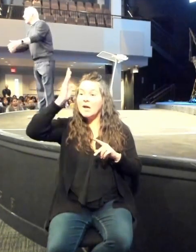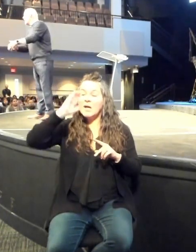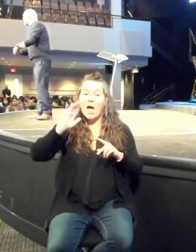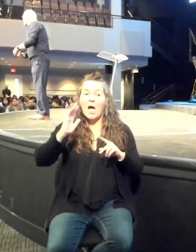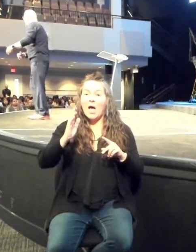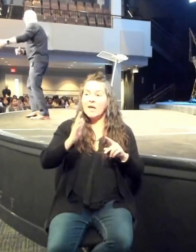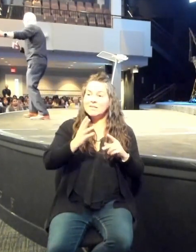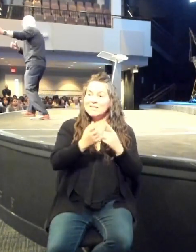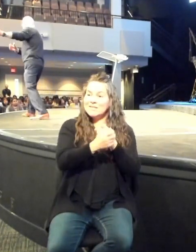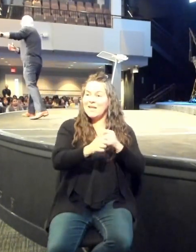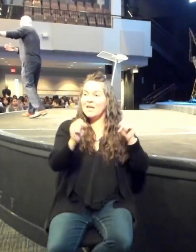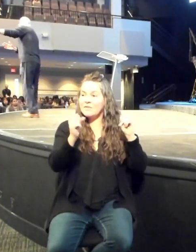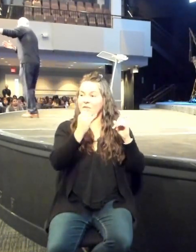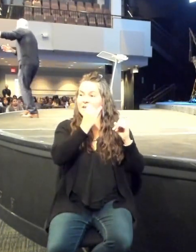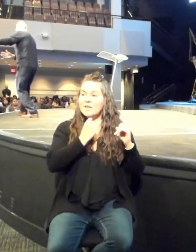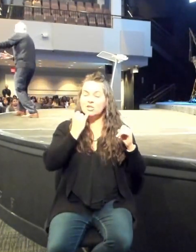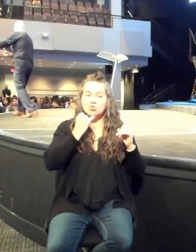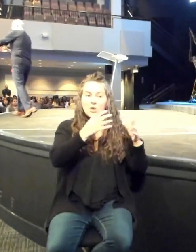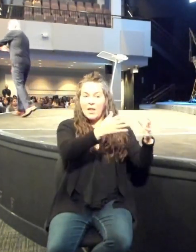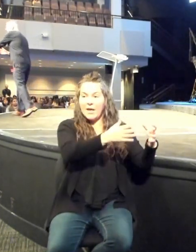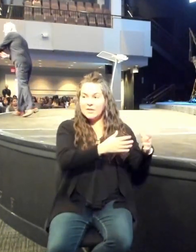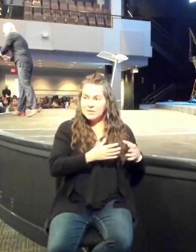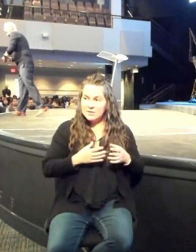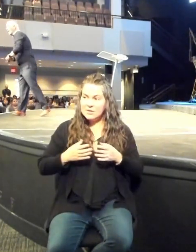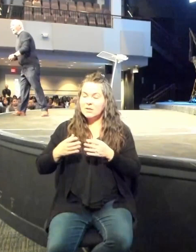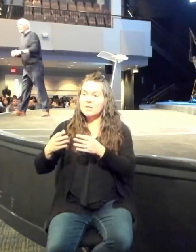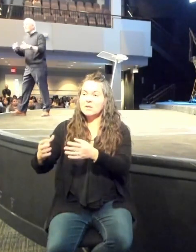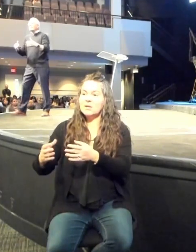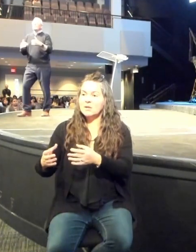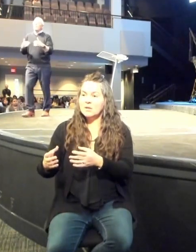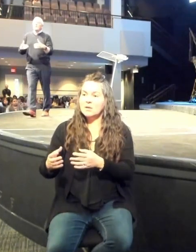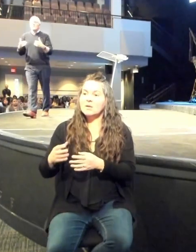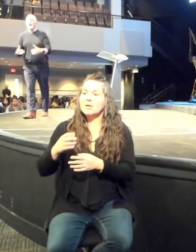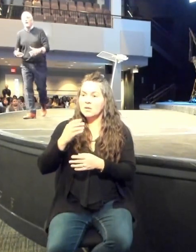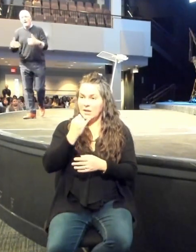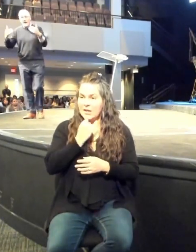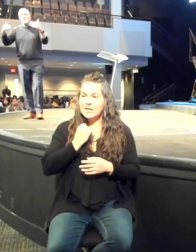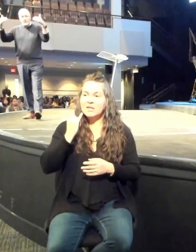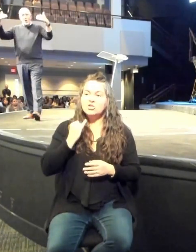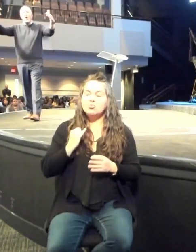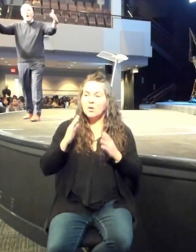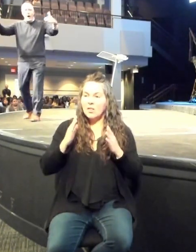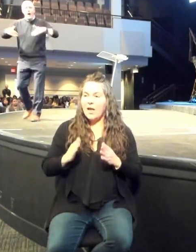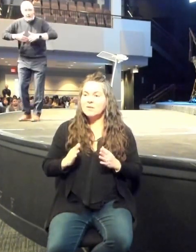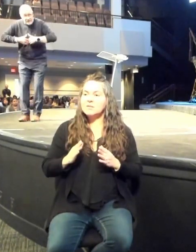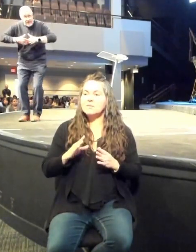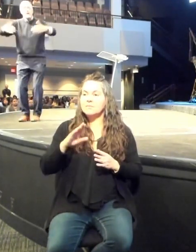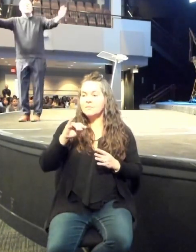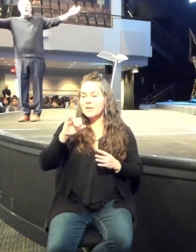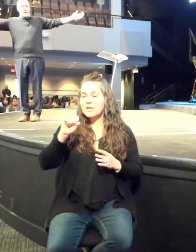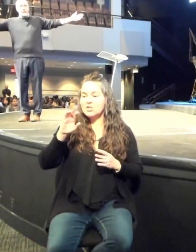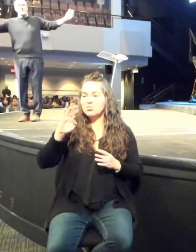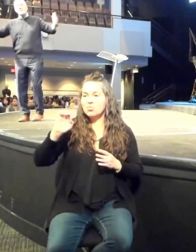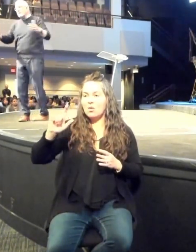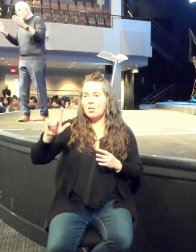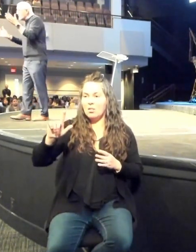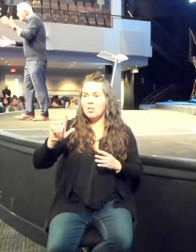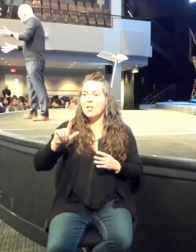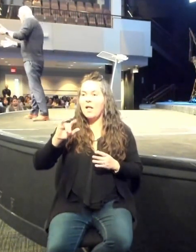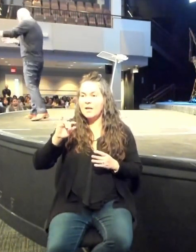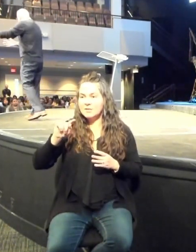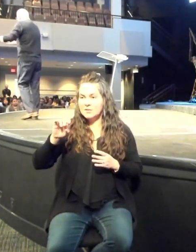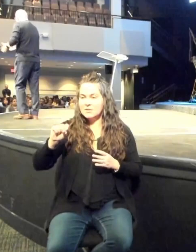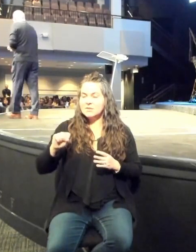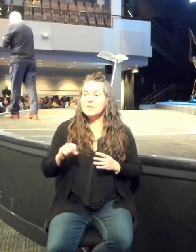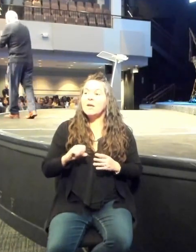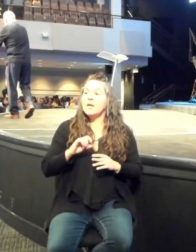Egyptian bondage into the wilderness, preparing them for the promised land, he took them to Mount Sinai and gave them the law, the Ten Commandments. He said, this is right